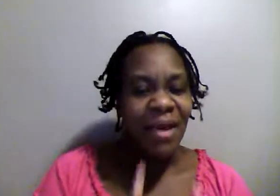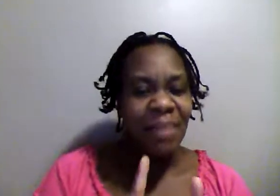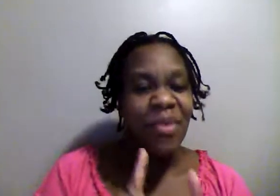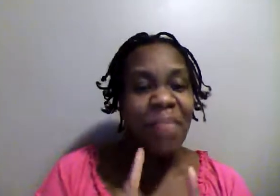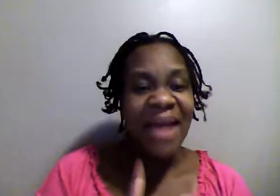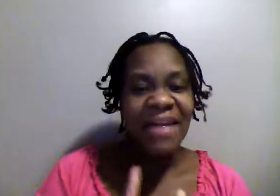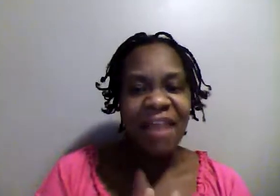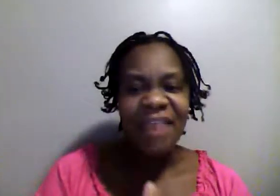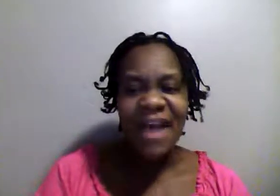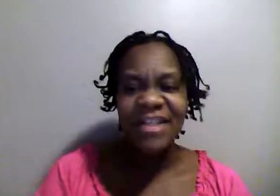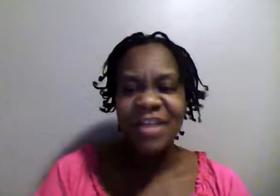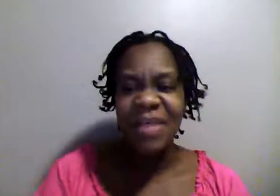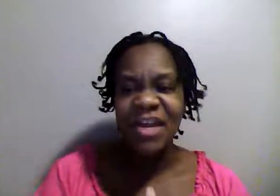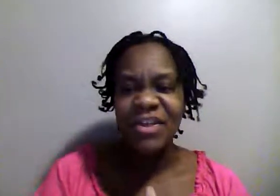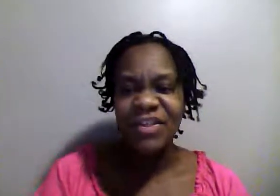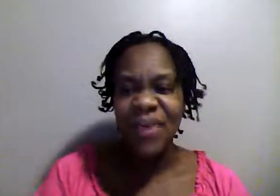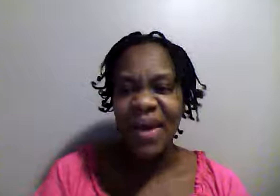you might have calcium in your soil.